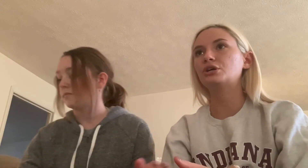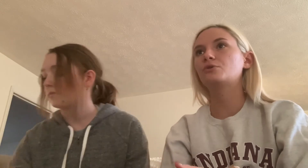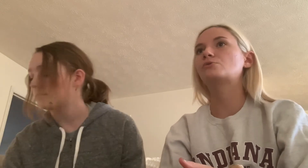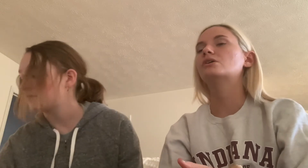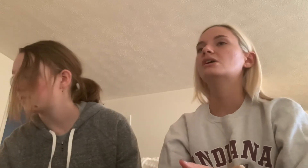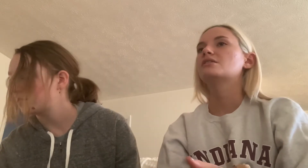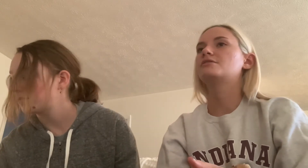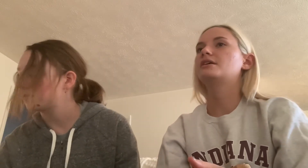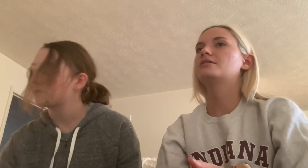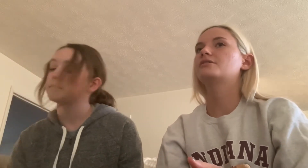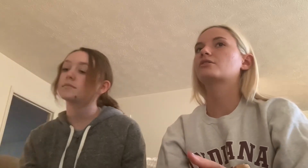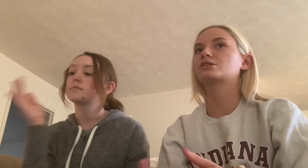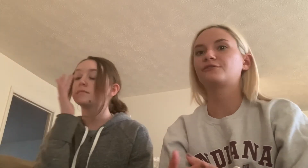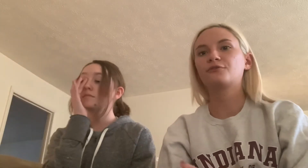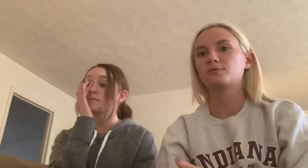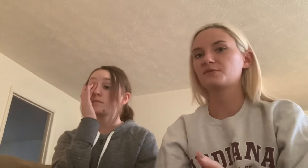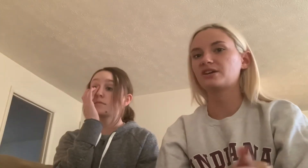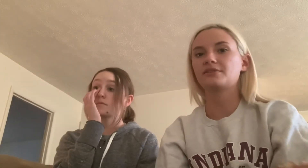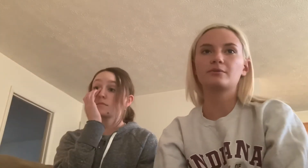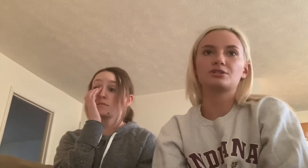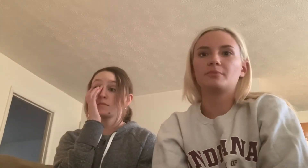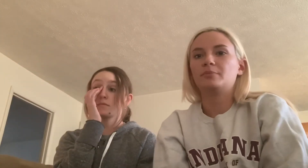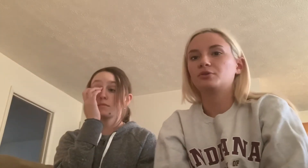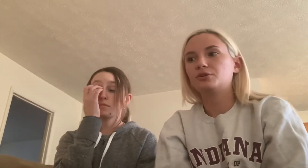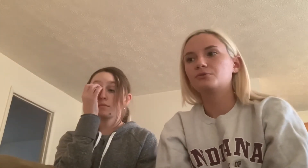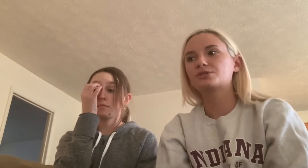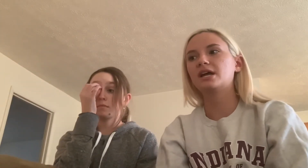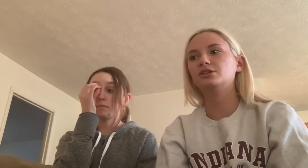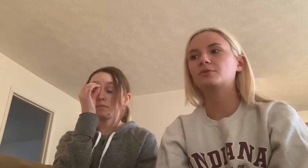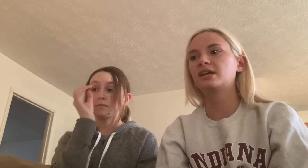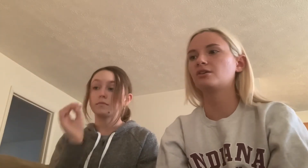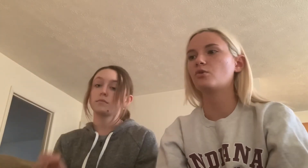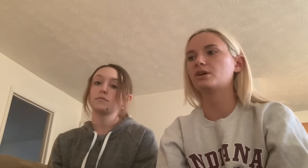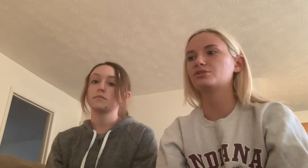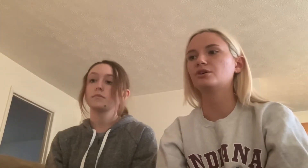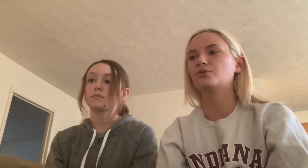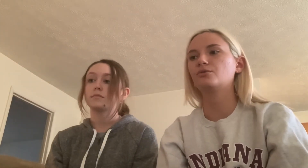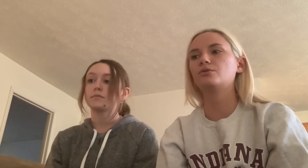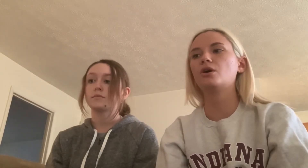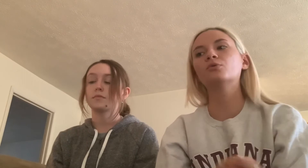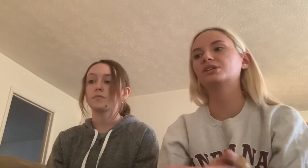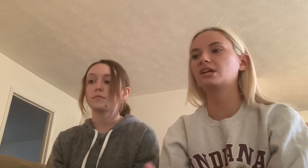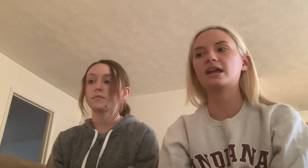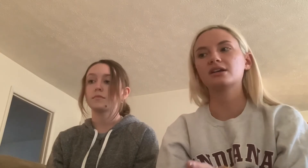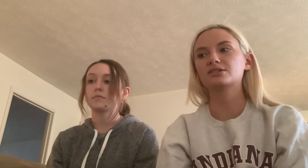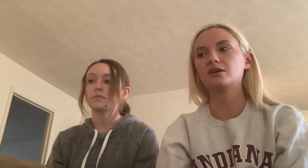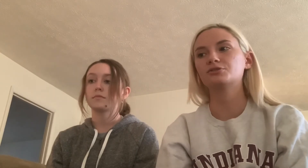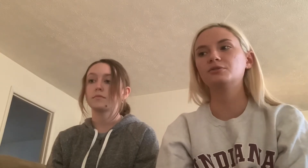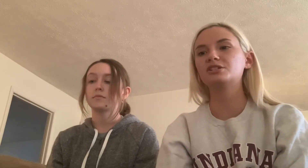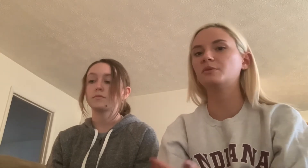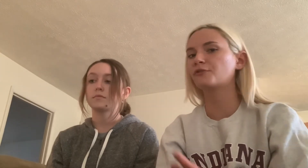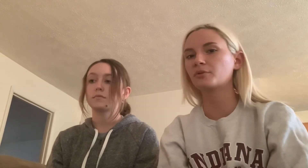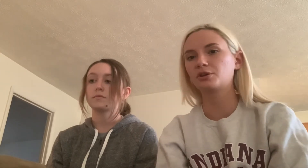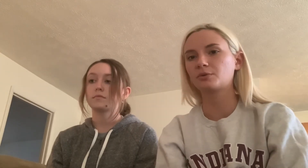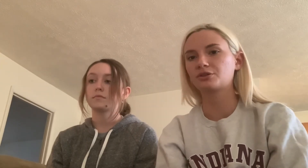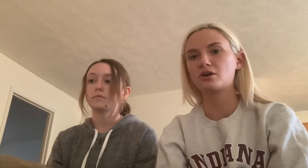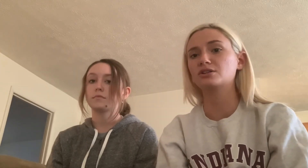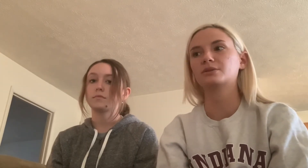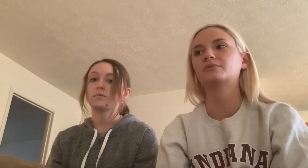know that there are different forms of sign language that people use, and you can't always know only ASL, so you need to be familiar with the concept of other